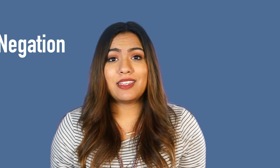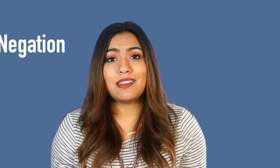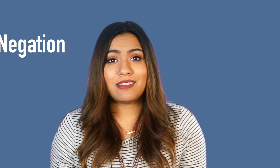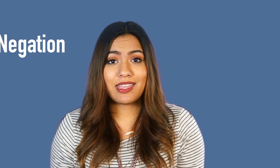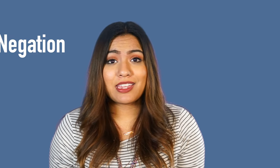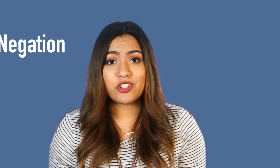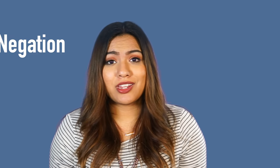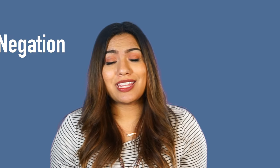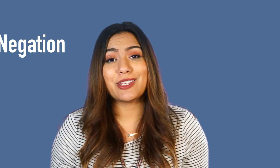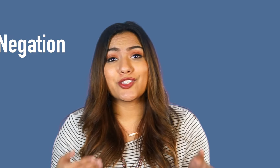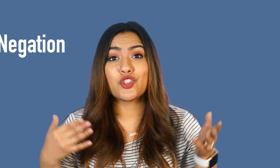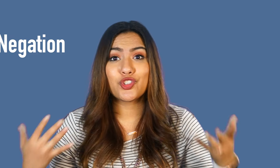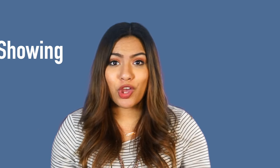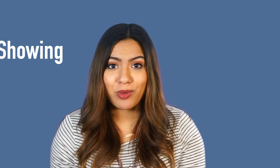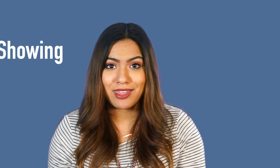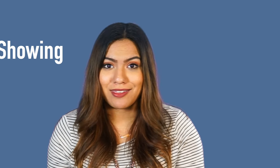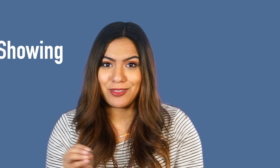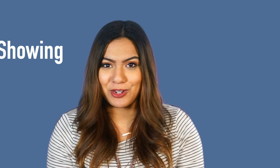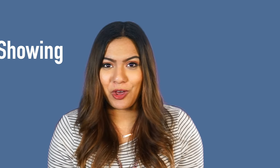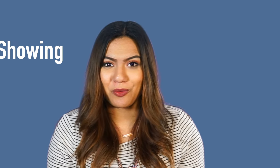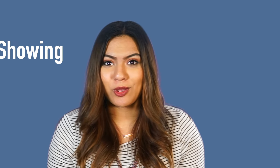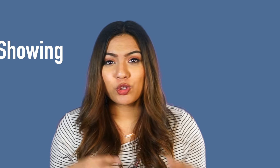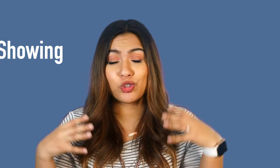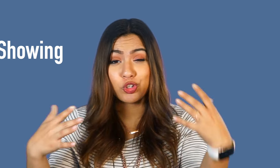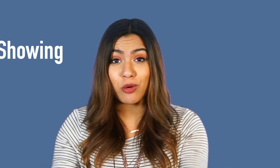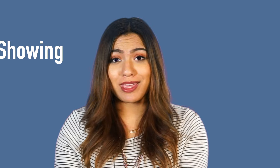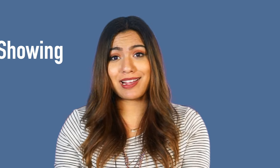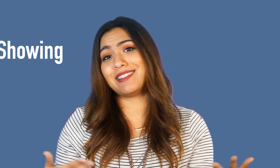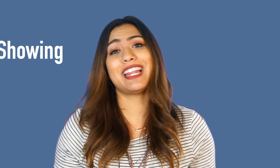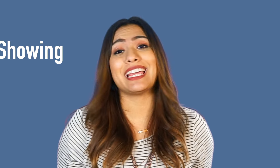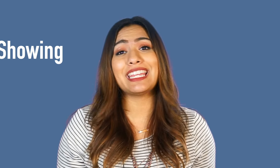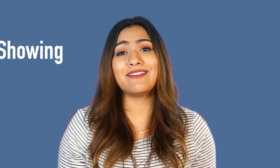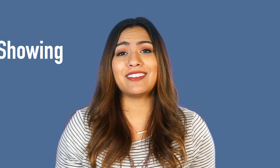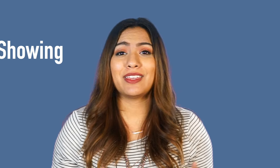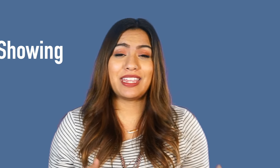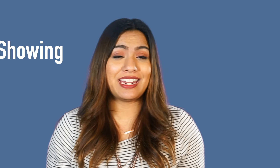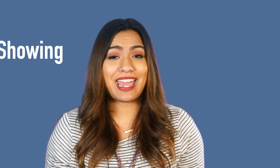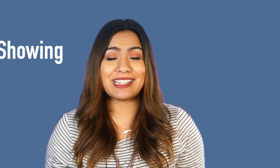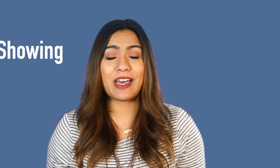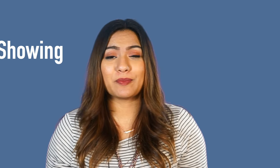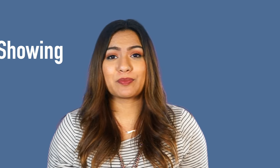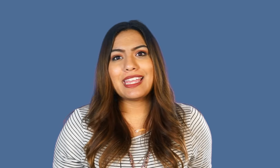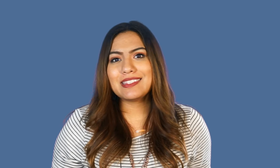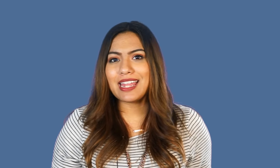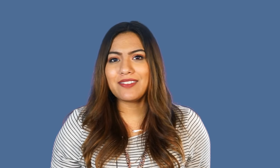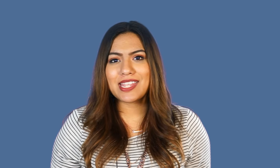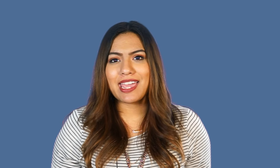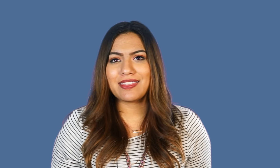Basically, negation is showing the no, showing the negative in ASL. Instead of saying